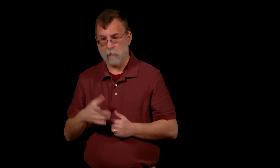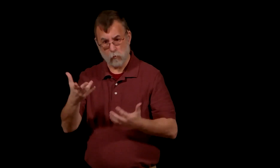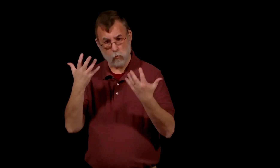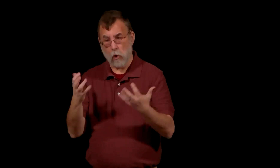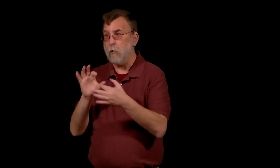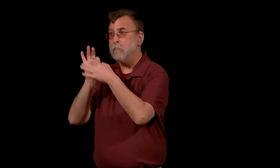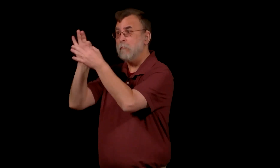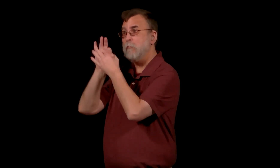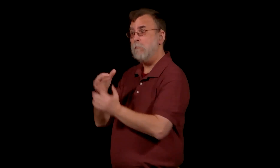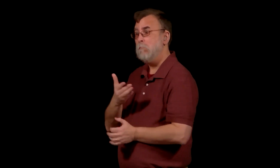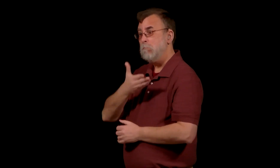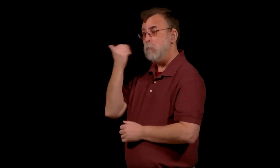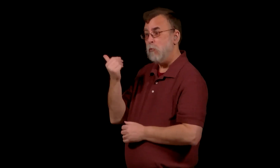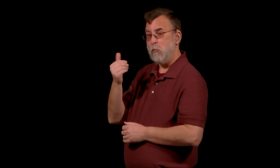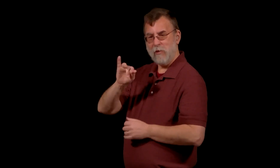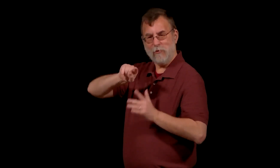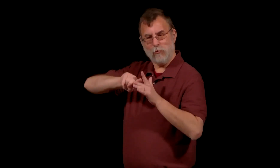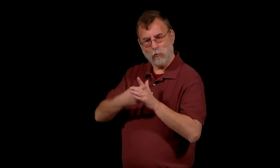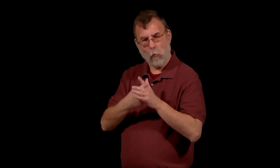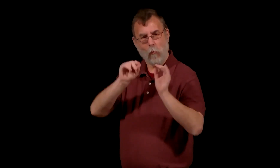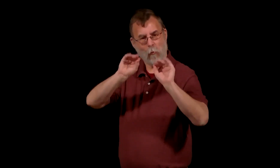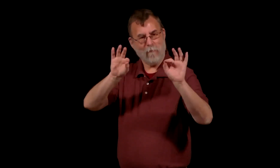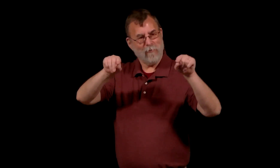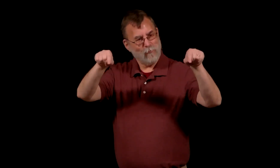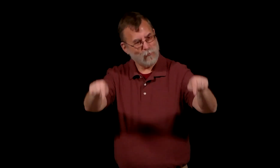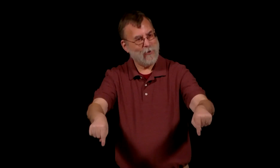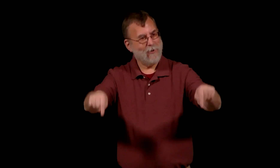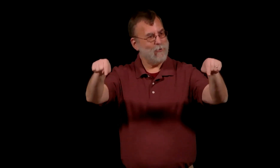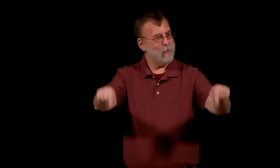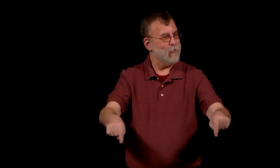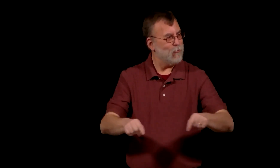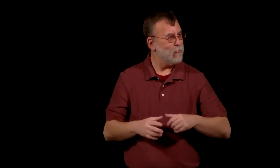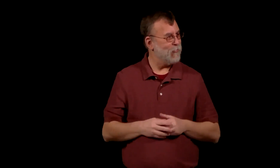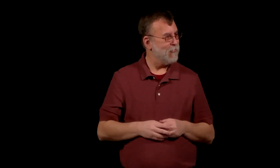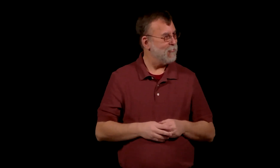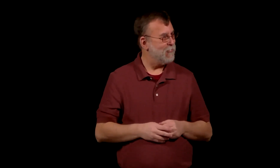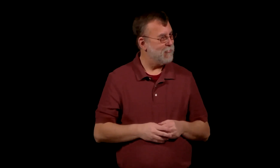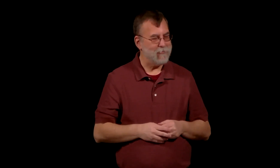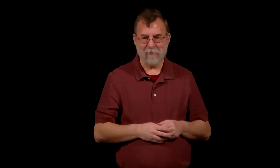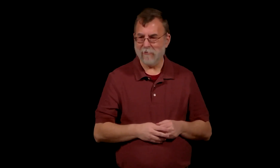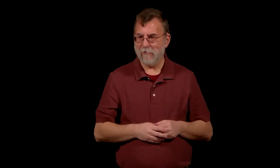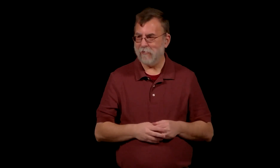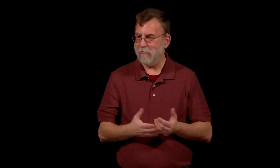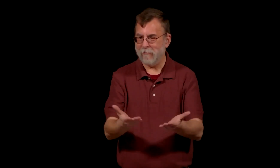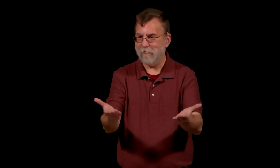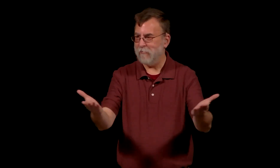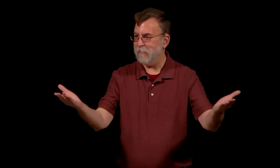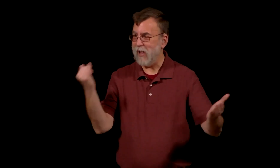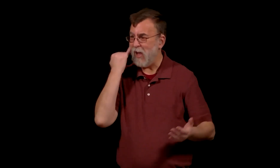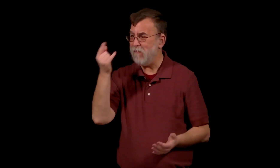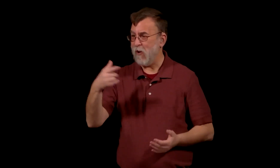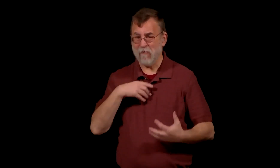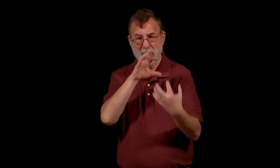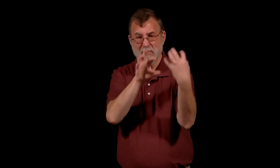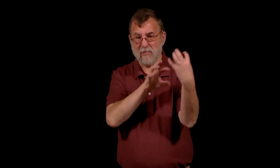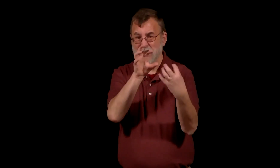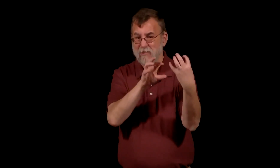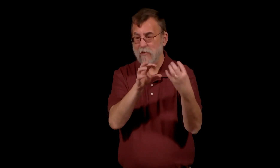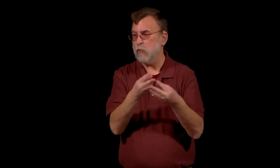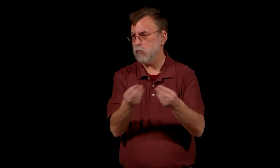When we see Him, we want to make that relationship better with God. It starts here. If we have